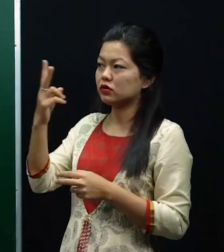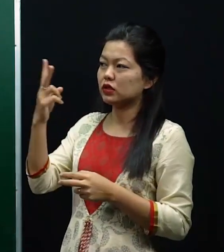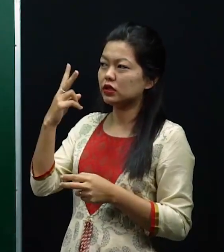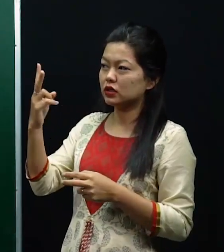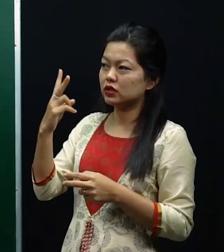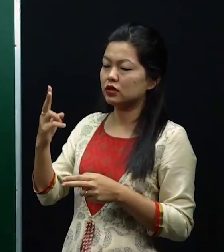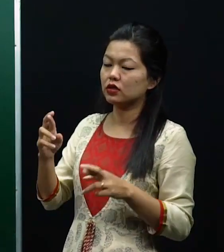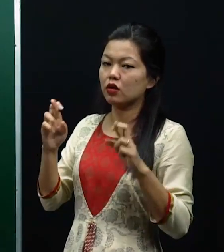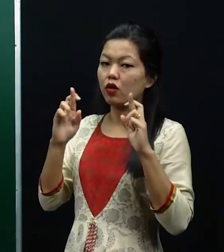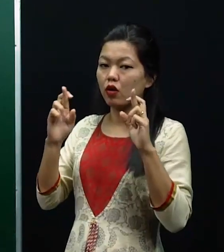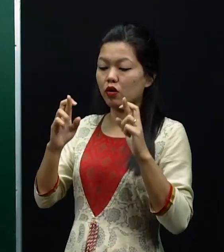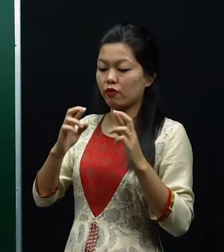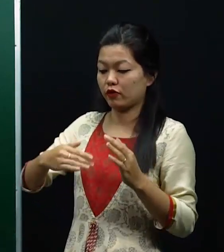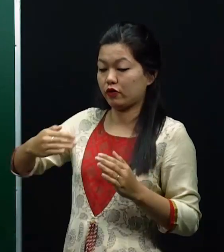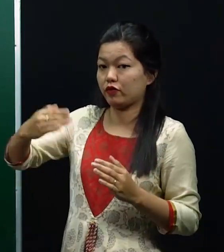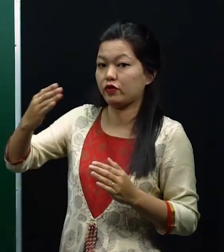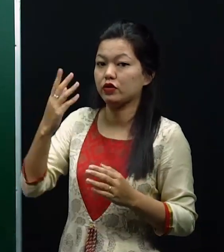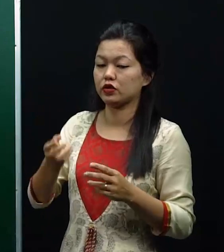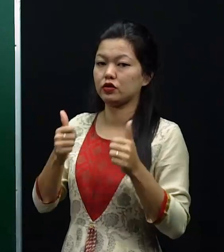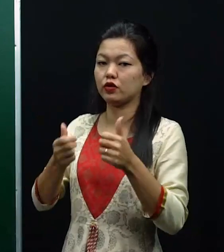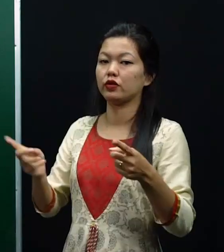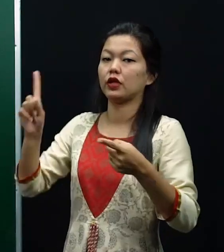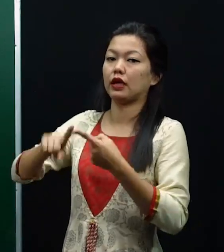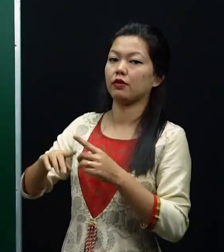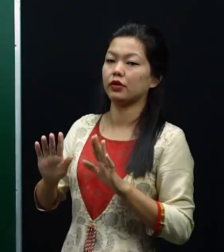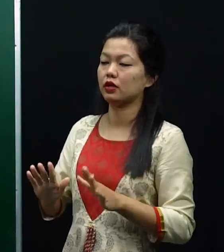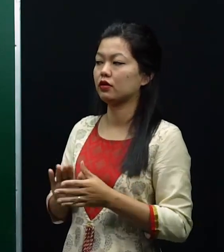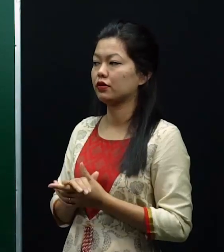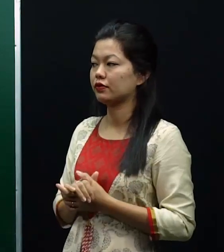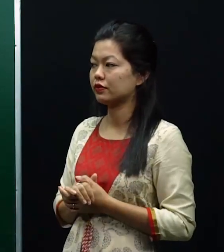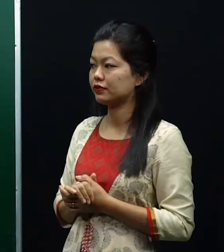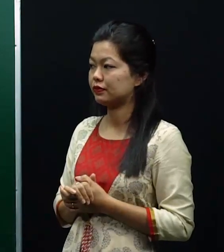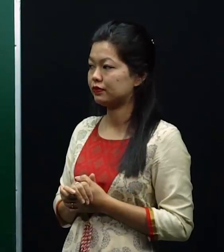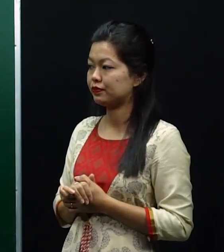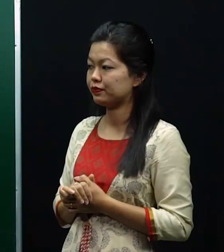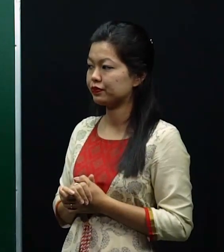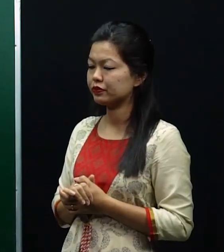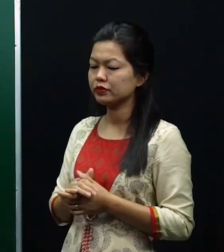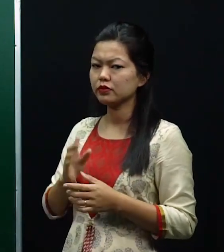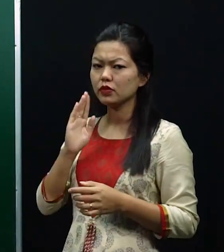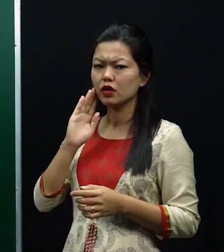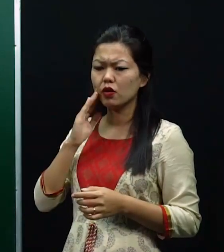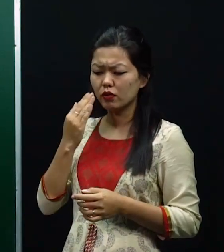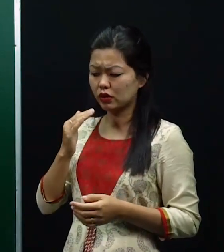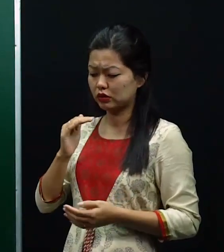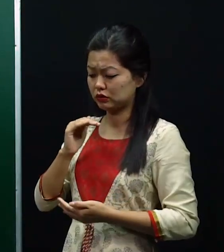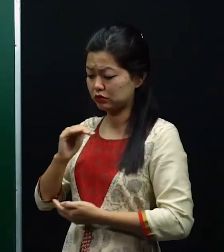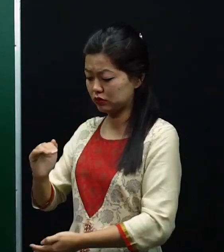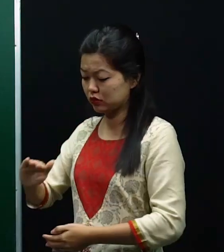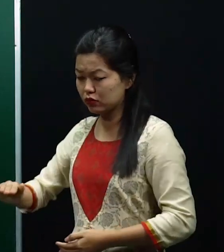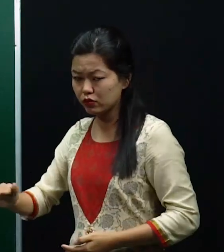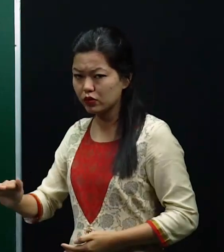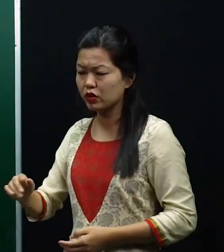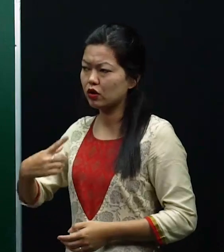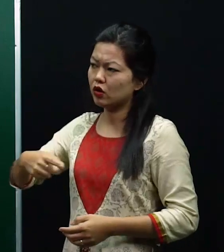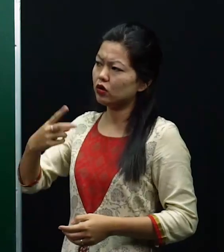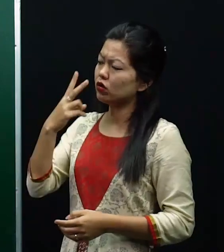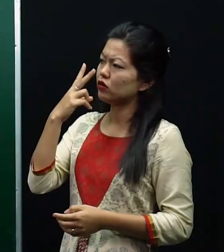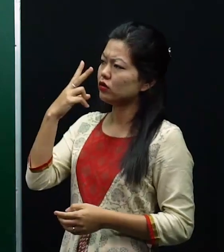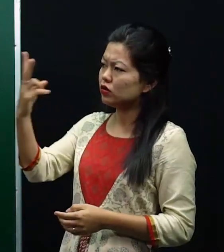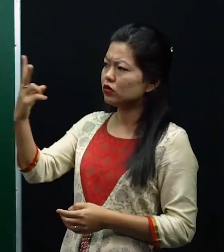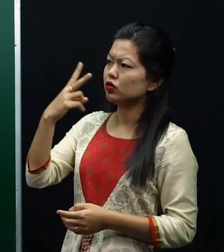our hopes and our beliefs to go on. And so this stone face was an inspiration to Ernest, that he began